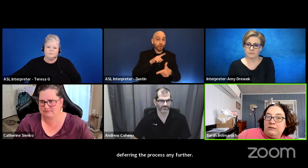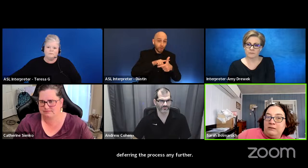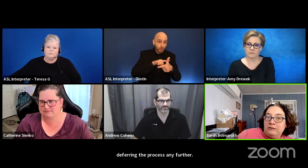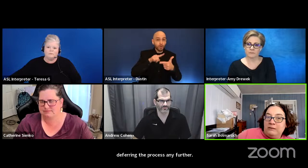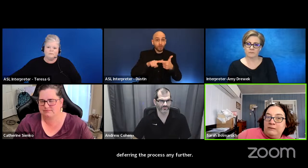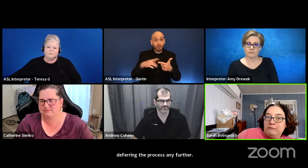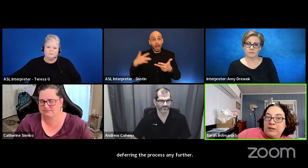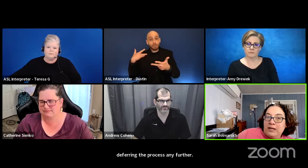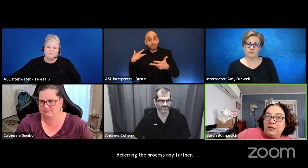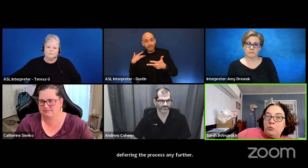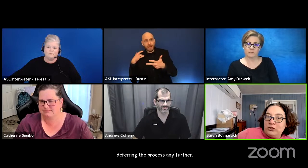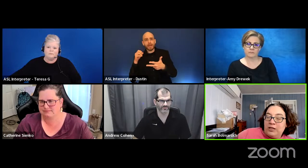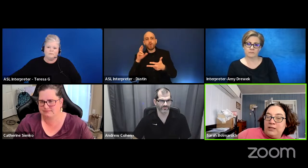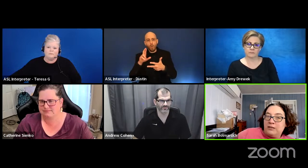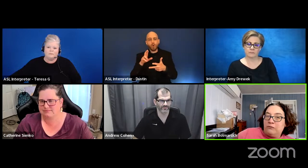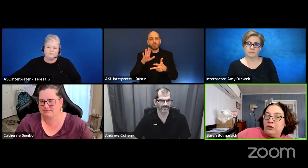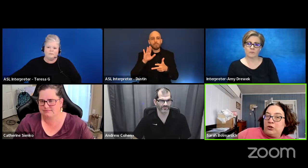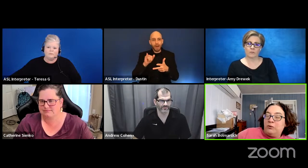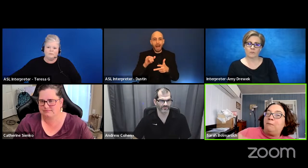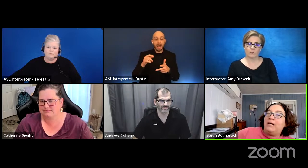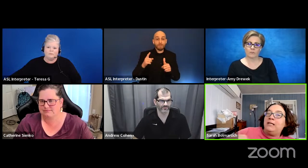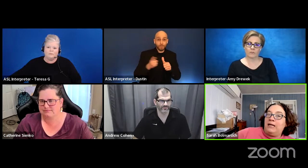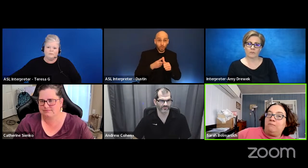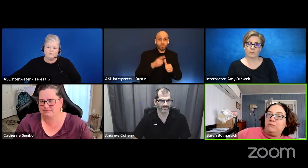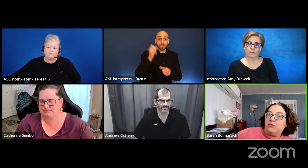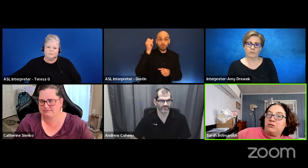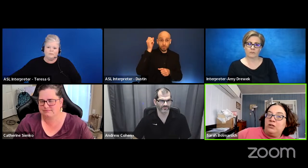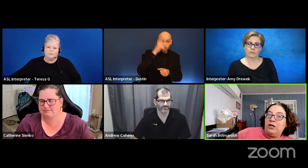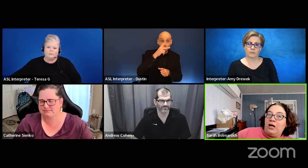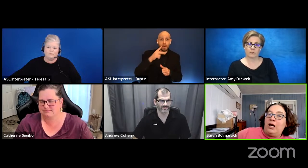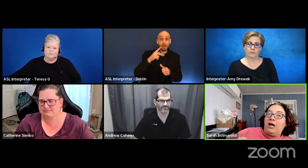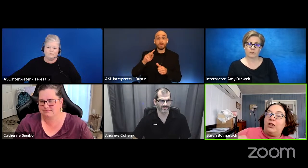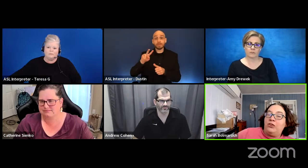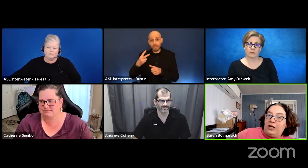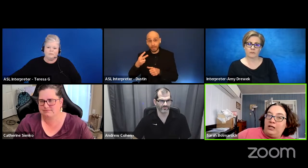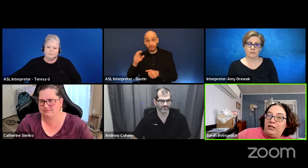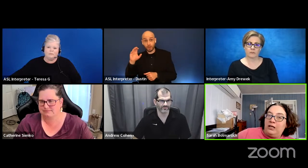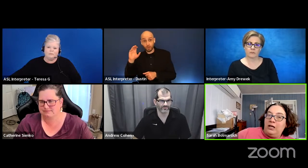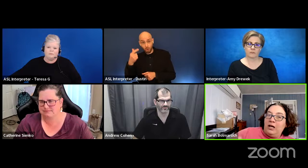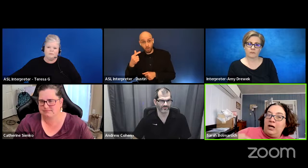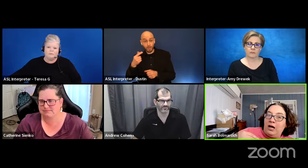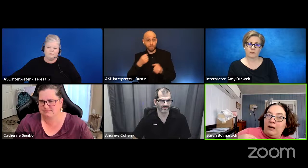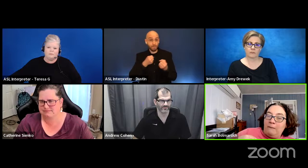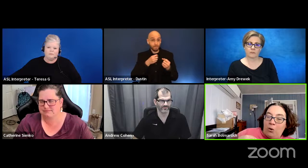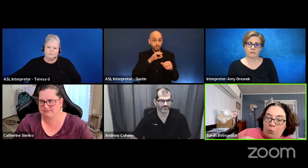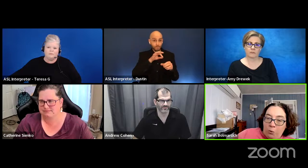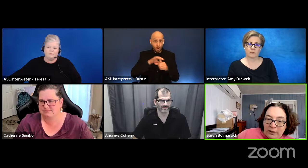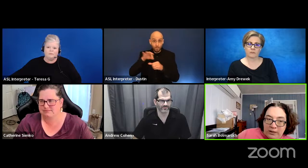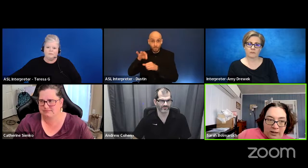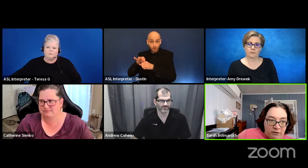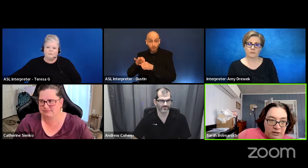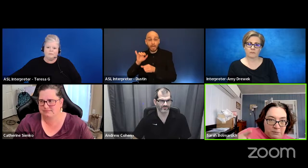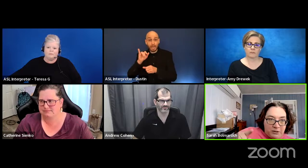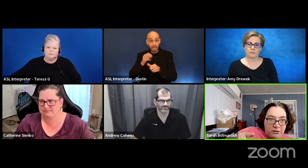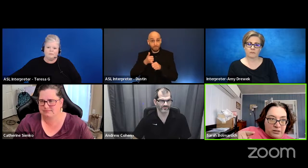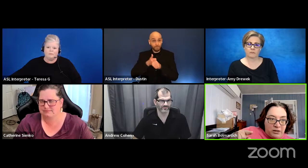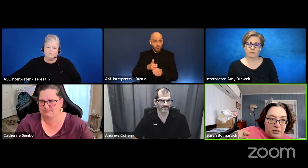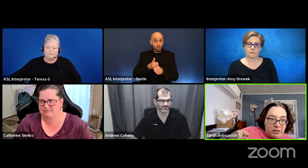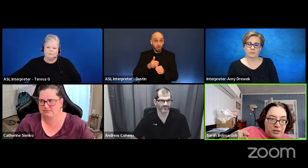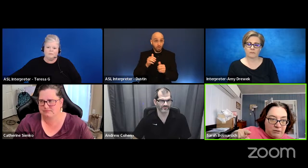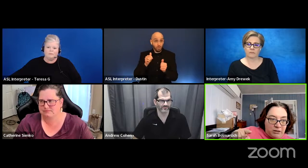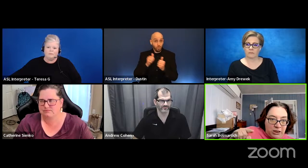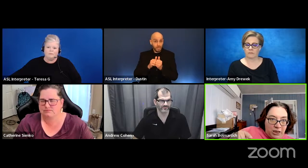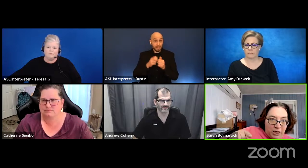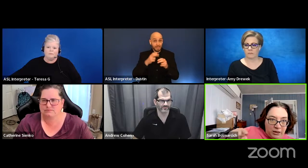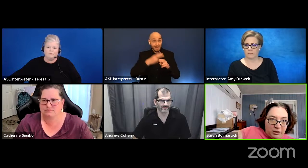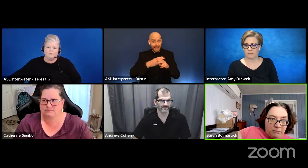candidate? And in which case, if we do it by names, then what carries? Because I